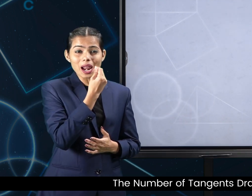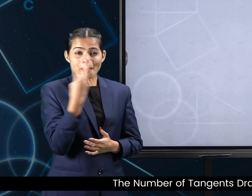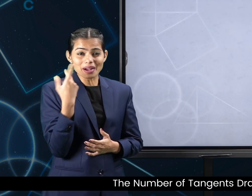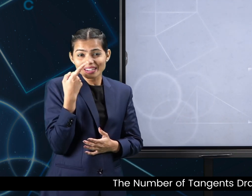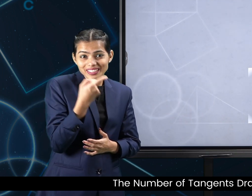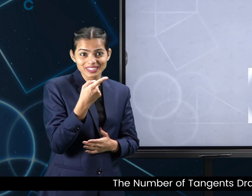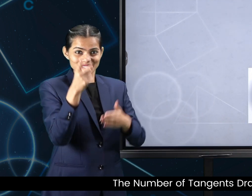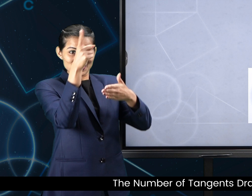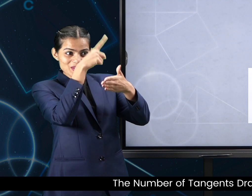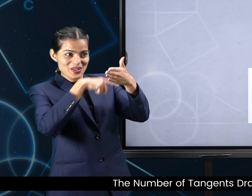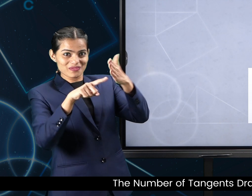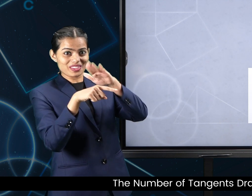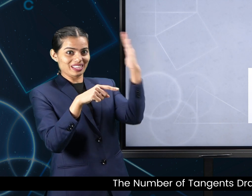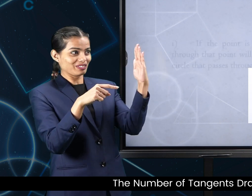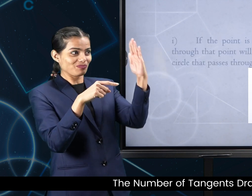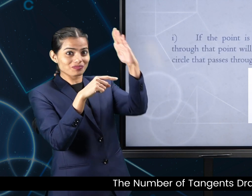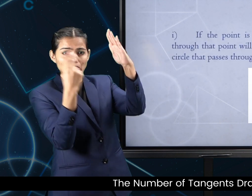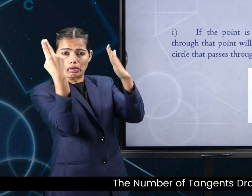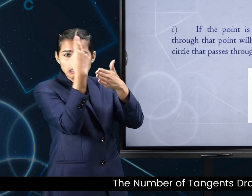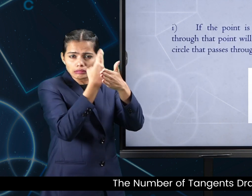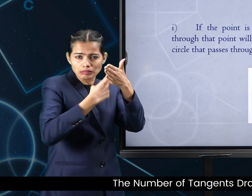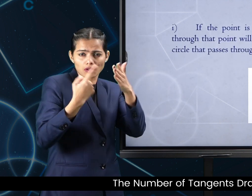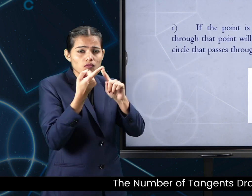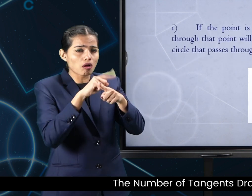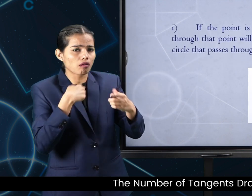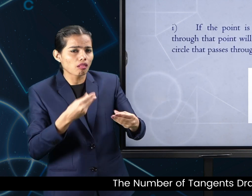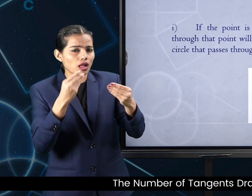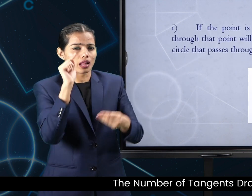The number of tangents drawn from a given point.